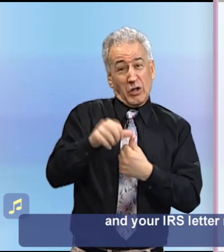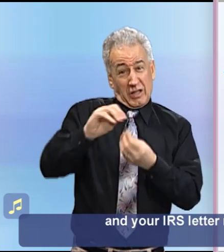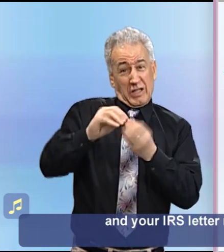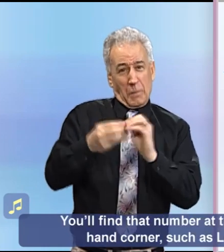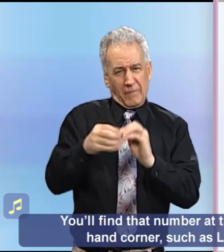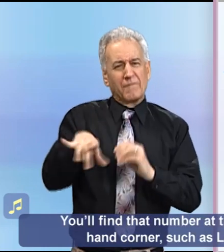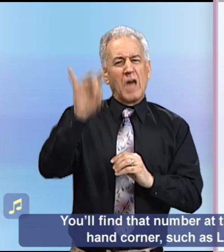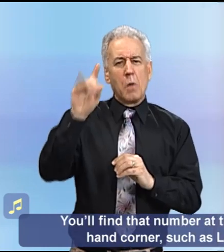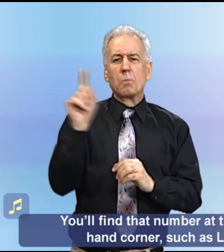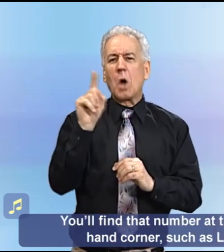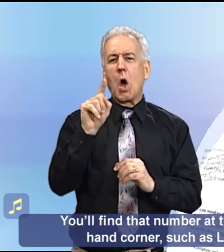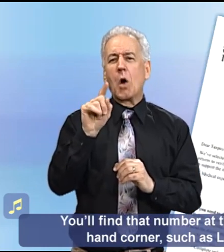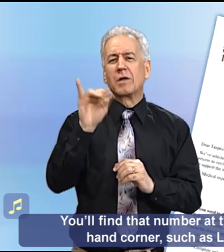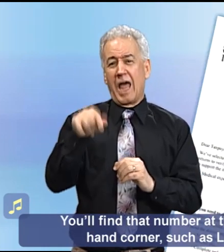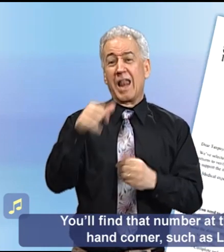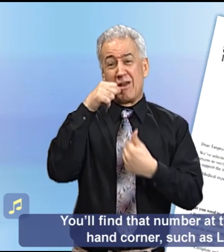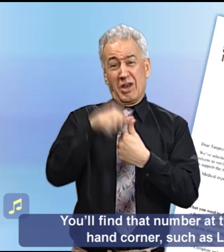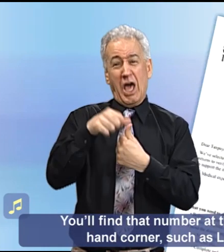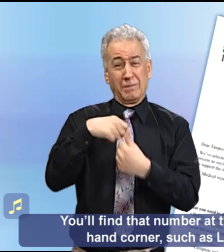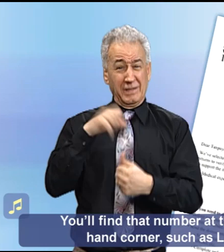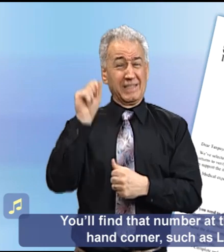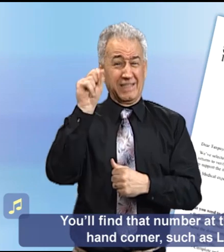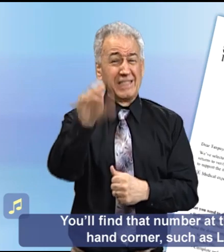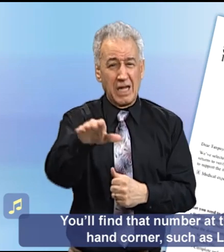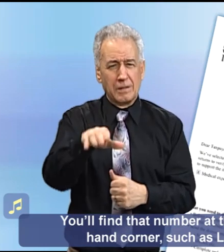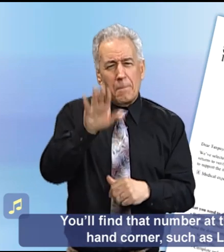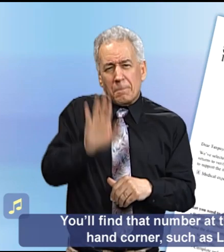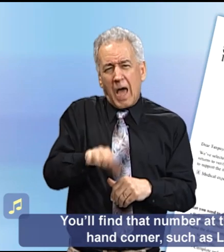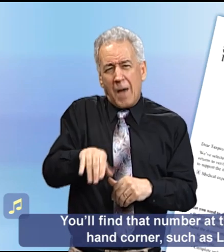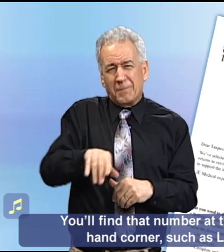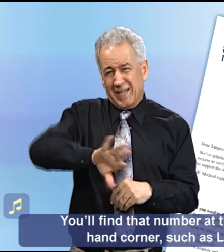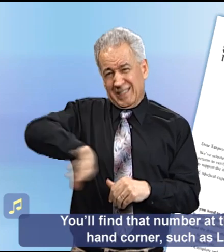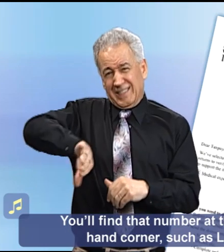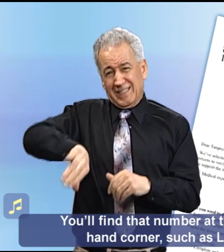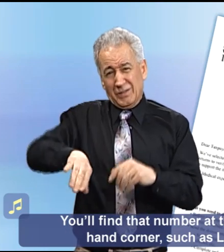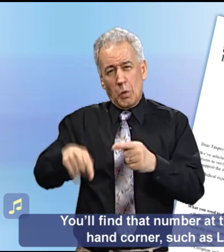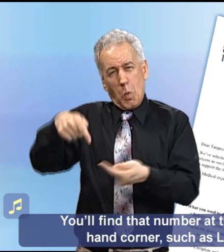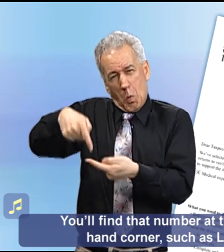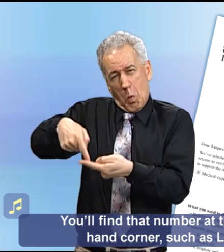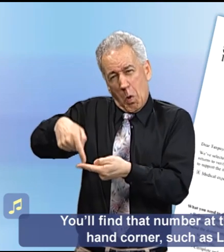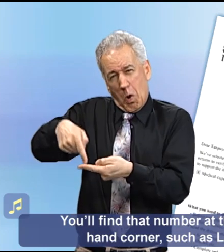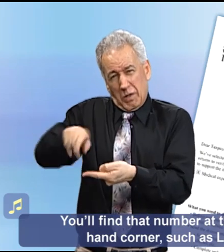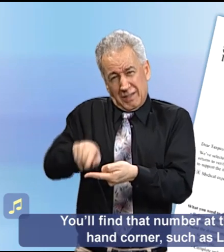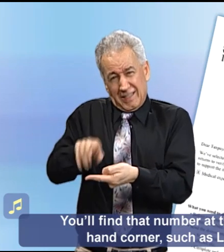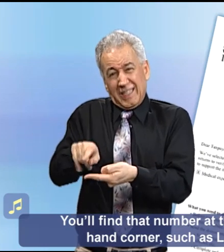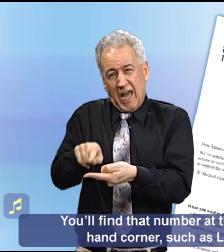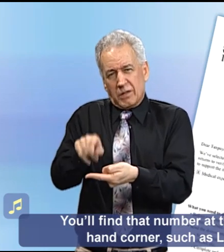you'll find that number at the bottom right hand corner such as letter five six six dash s